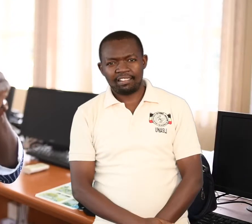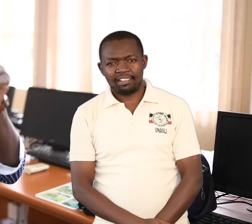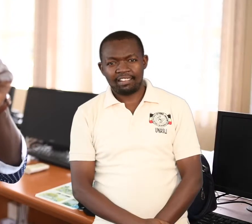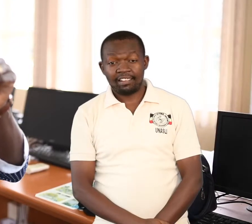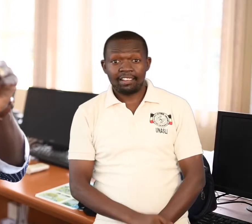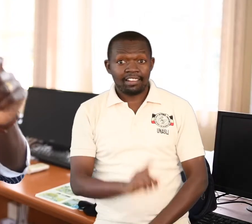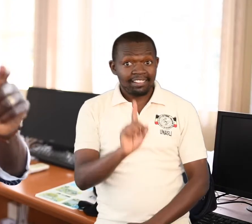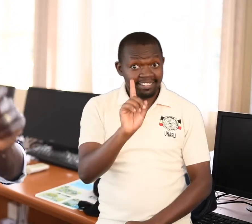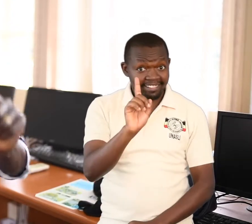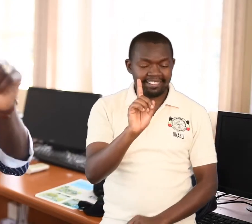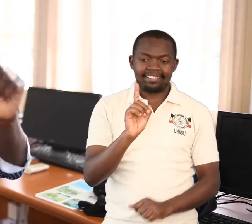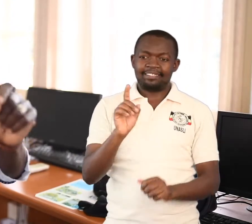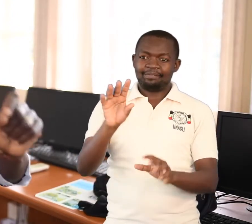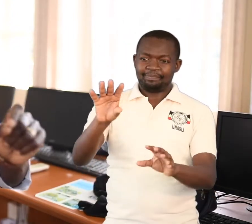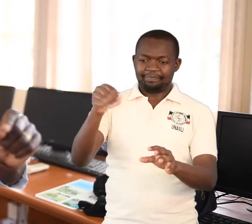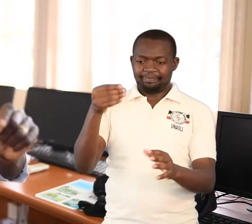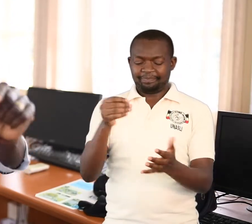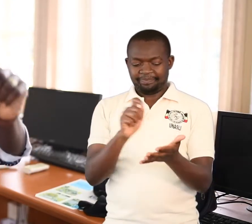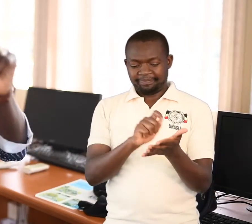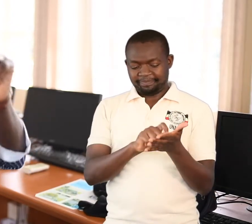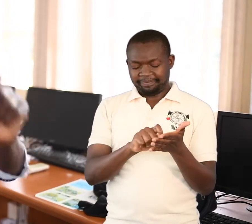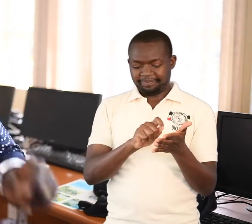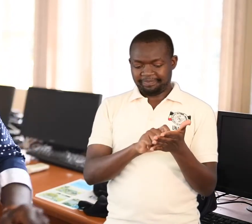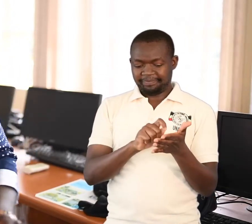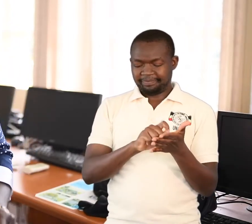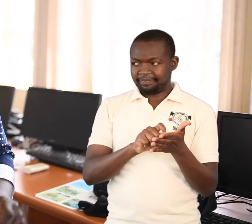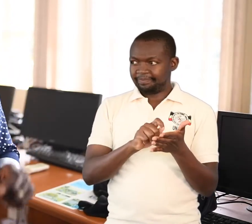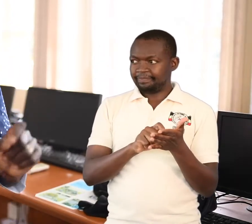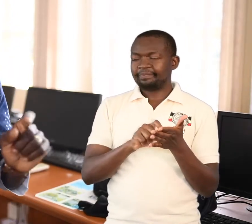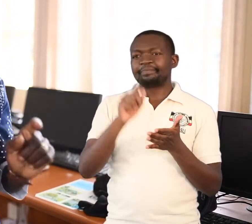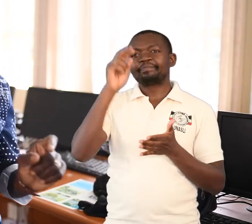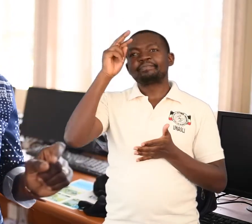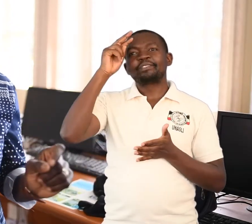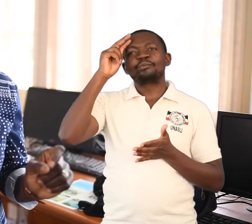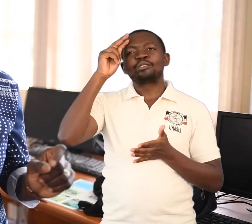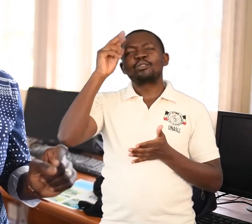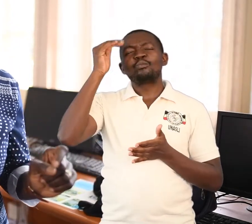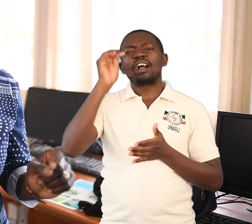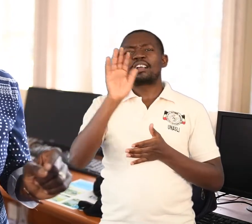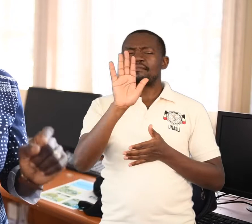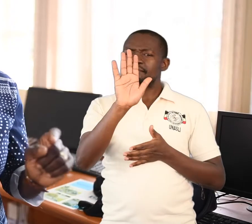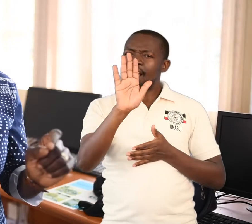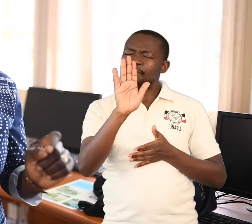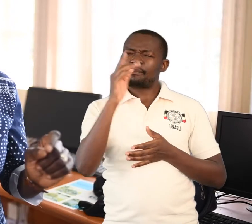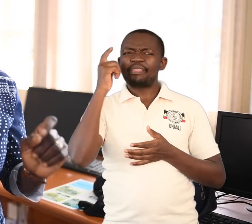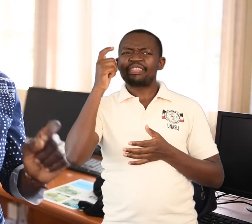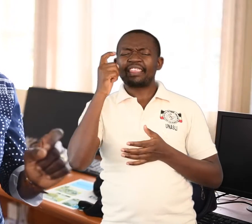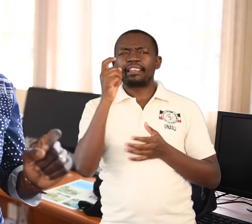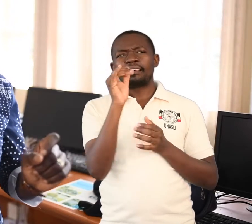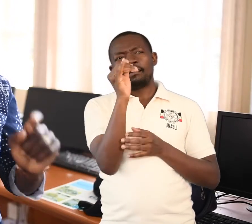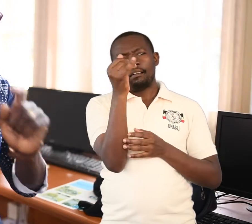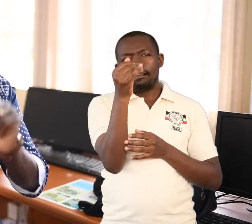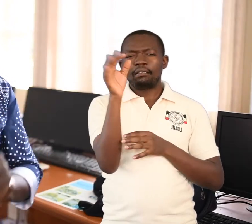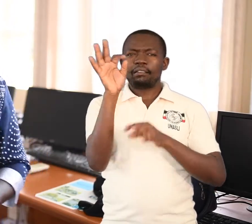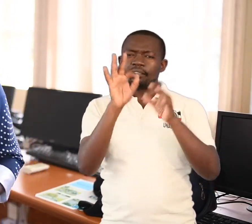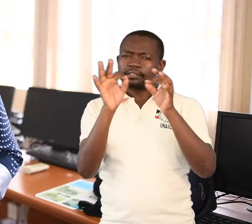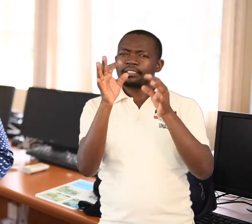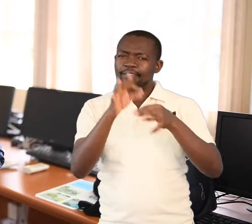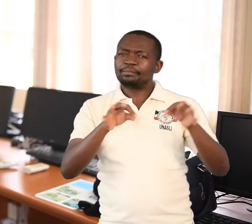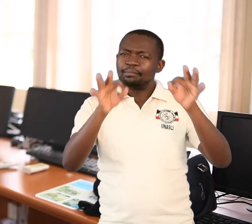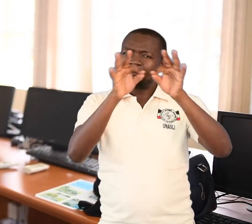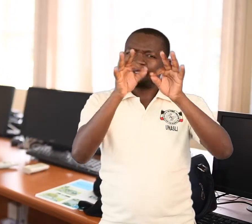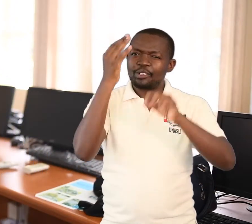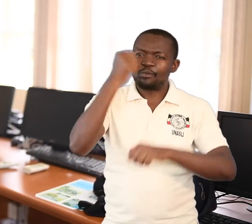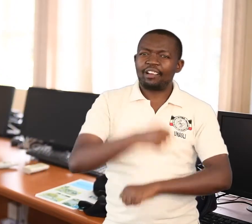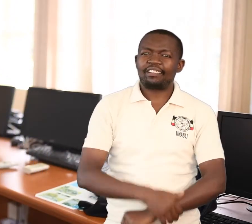Still get your pen and write down some reasons why you think art and design is important.